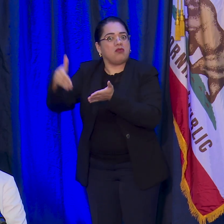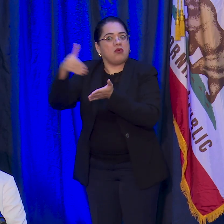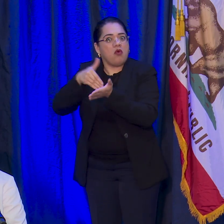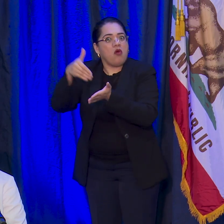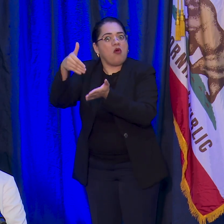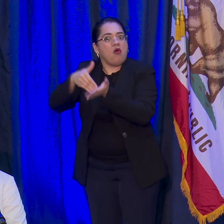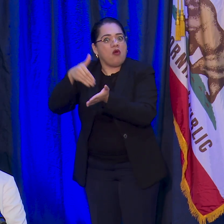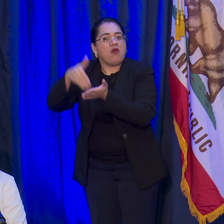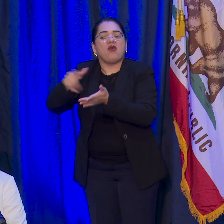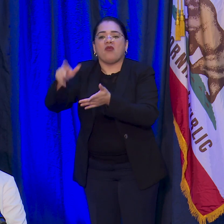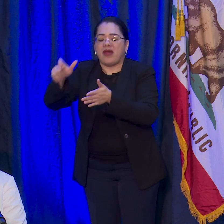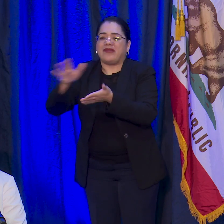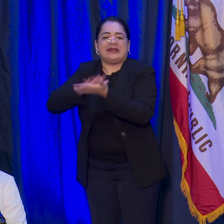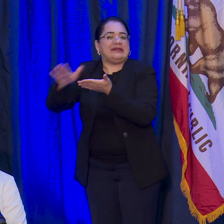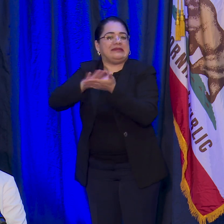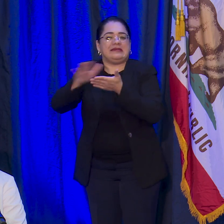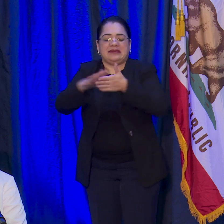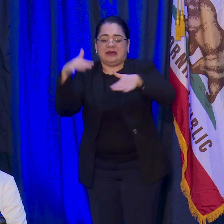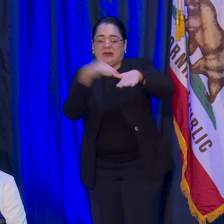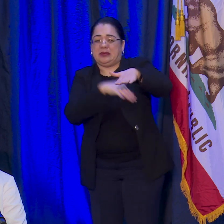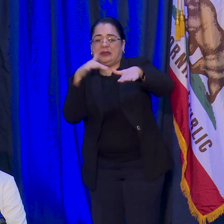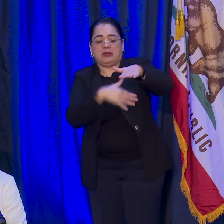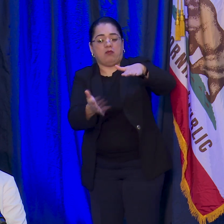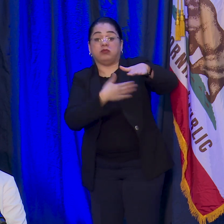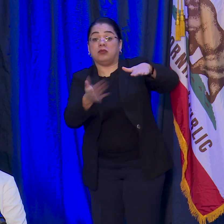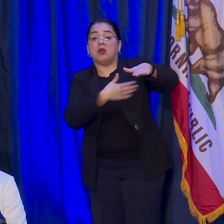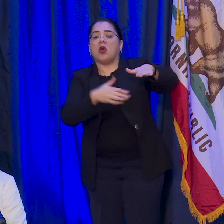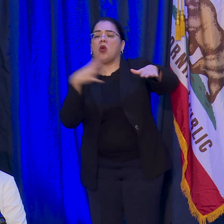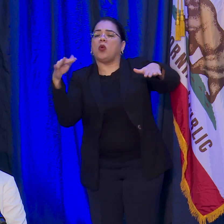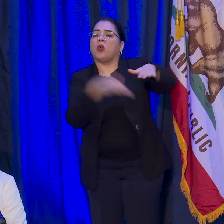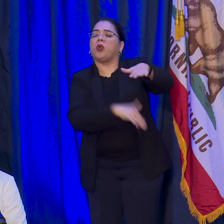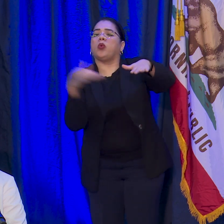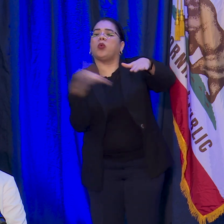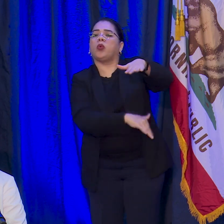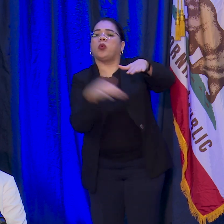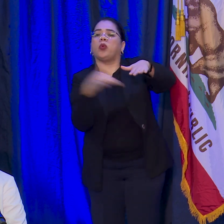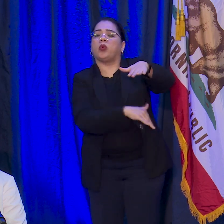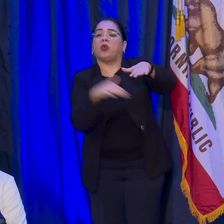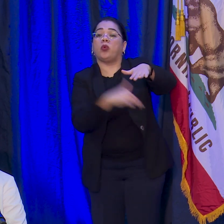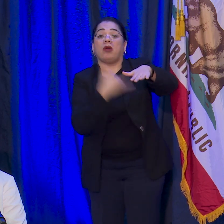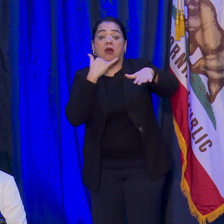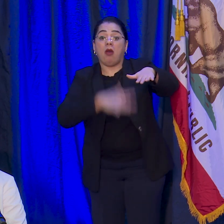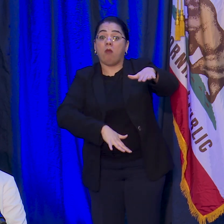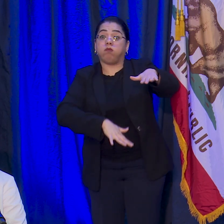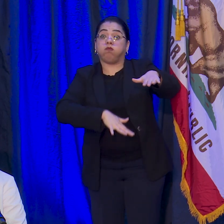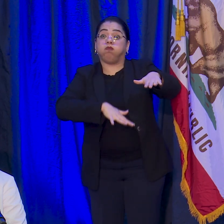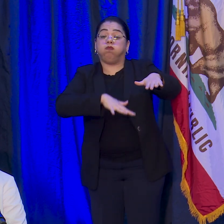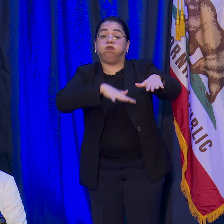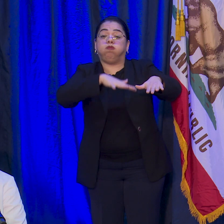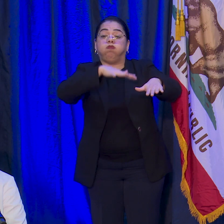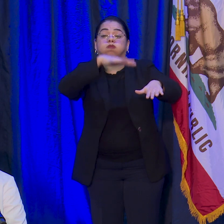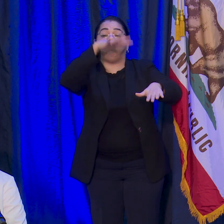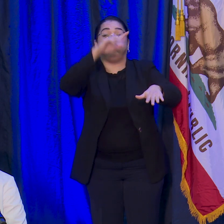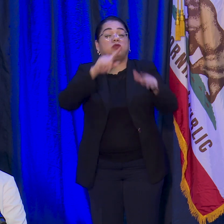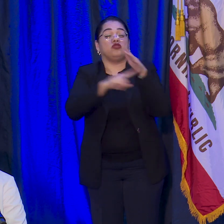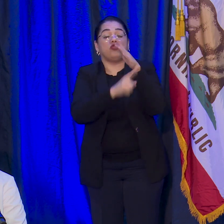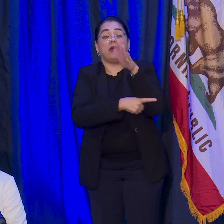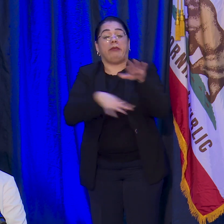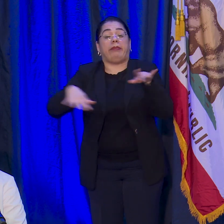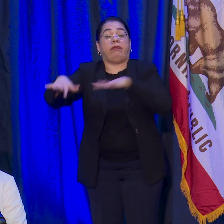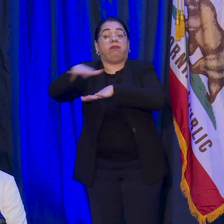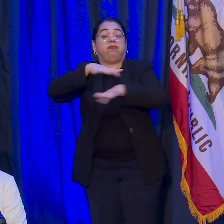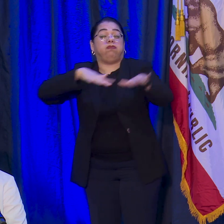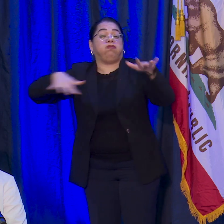the gutters and we have to clear all of the streets. And if we don't clear the gutters and ensure that all the cars are